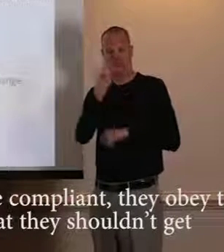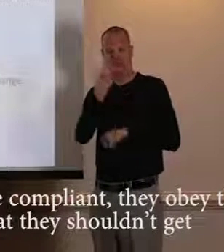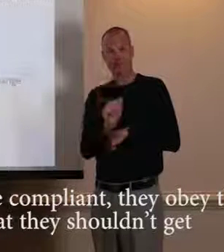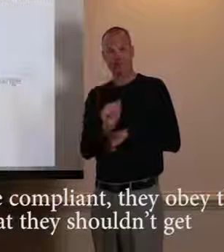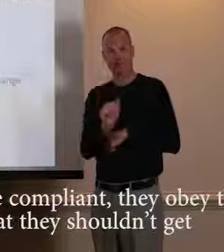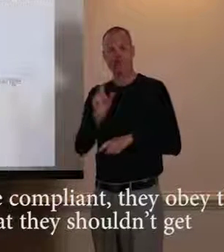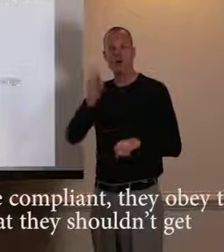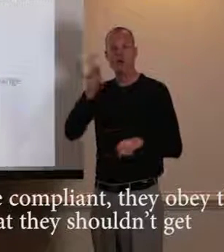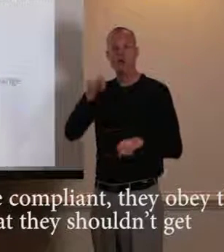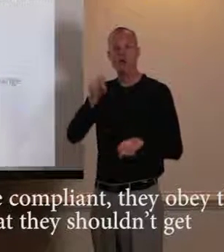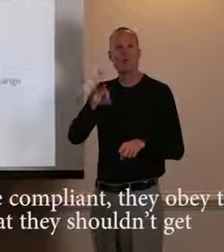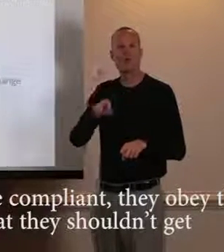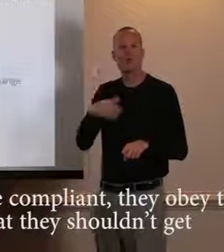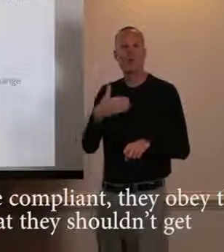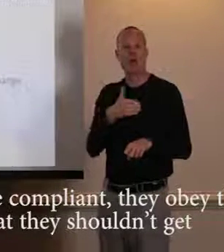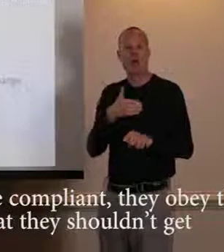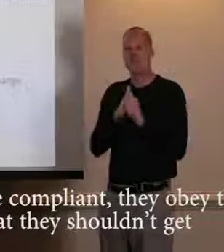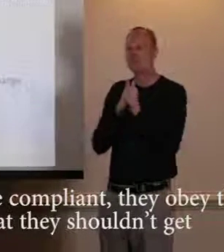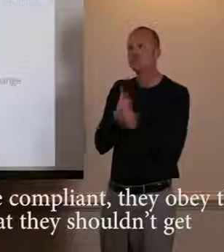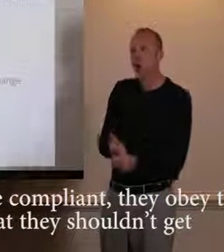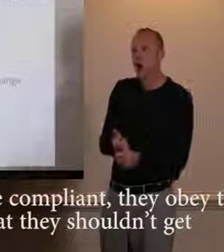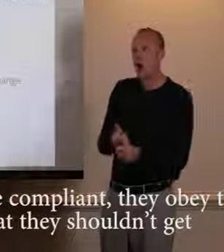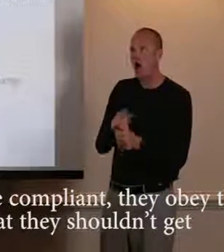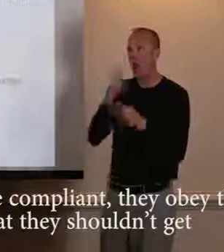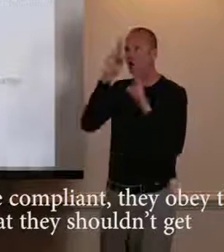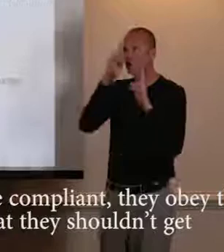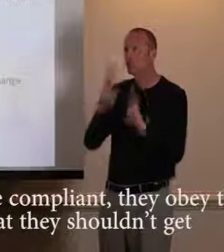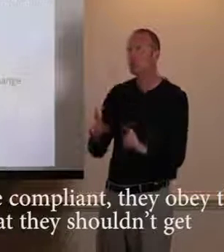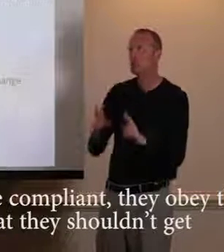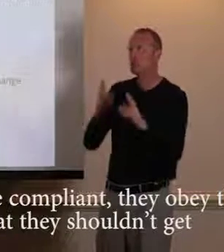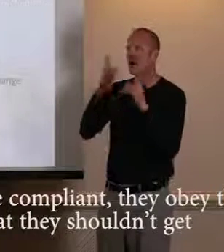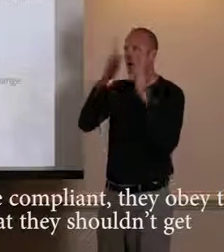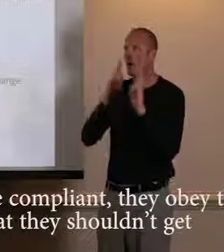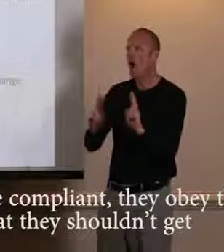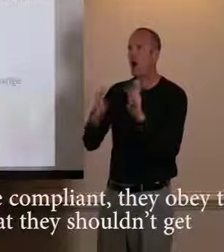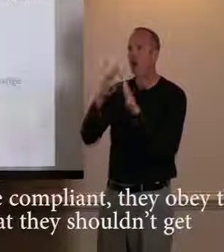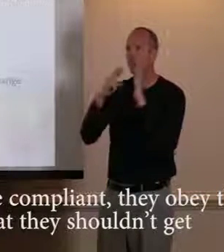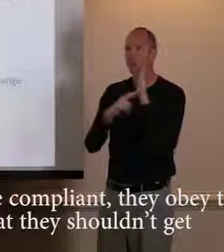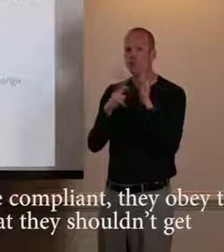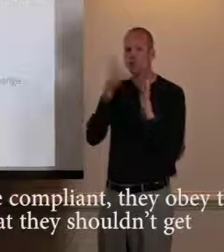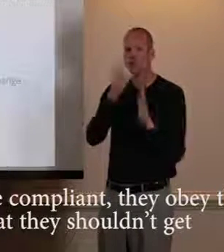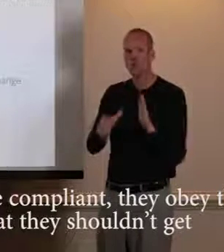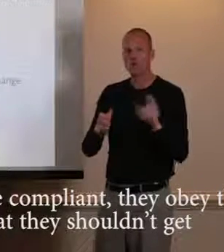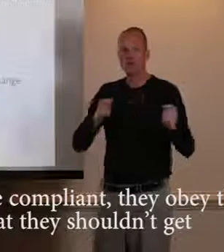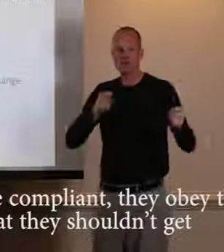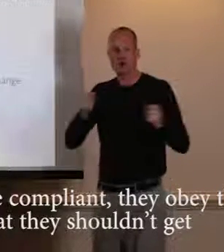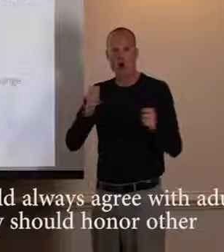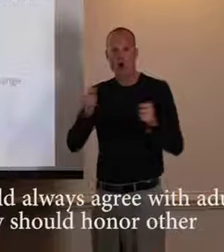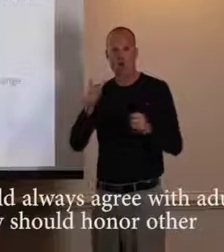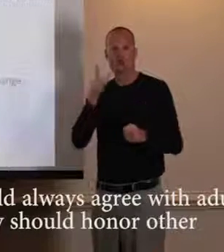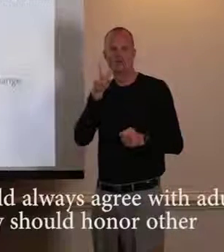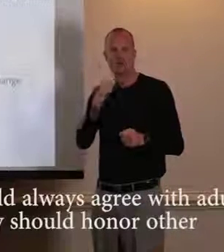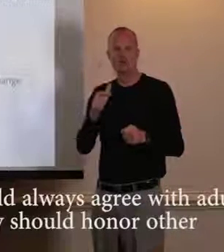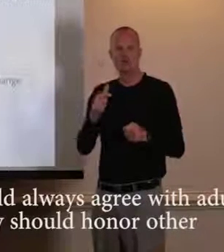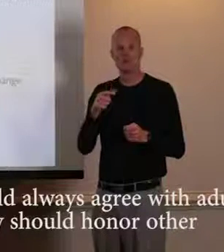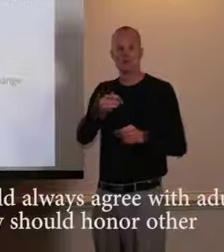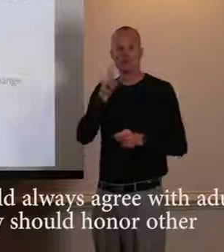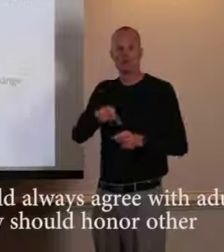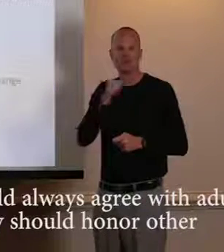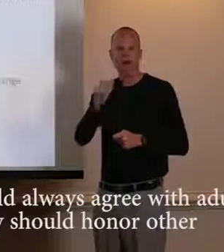be compliant, they obey the rules and those in charge, that they shouldn't get assertive or angry. They